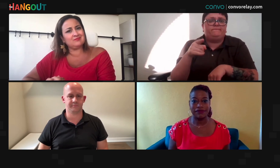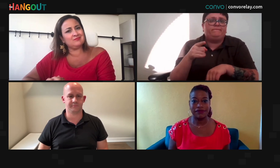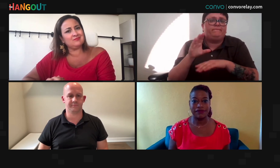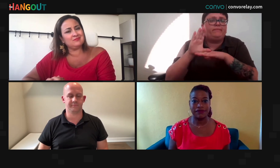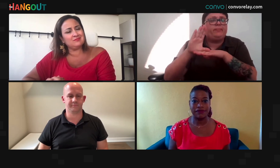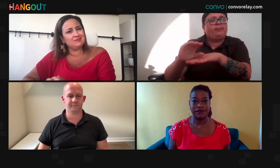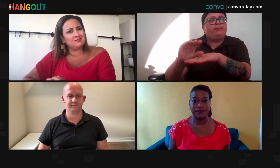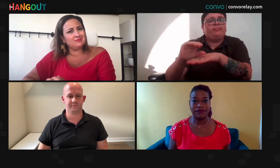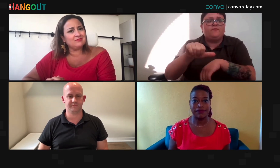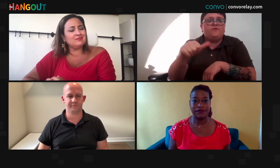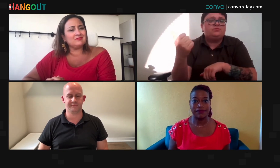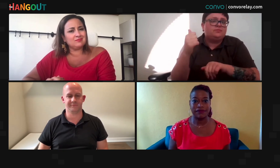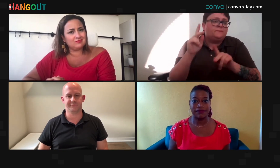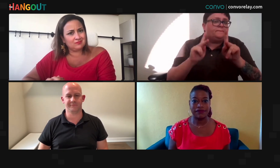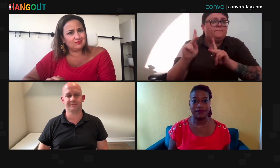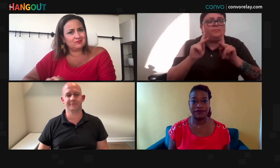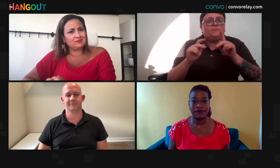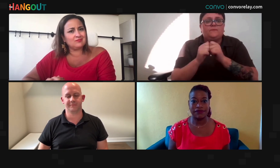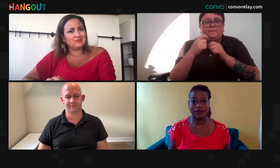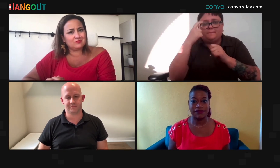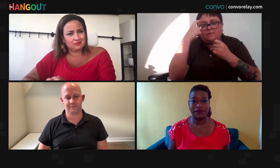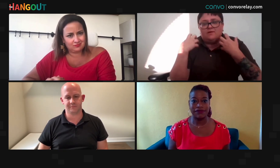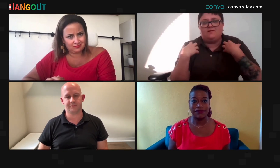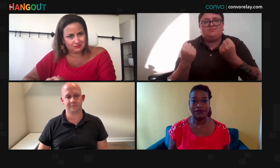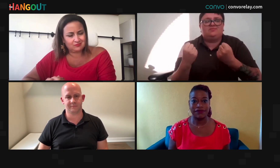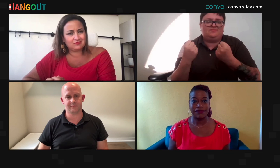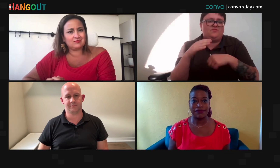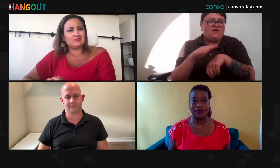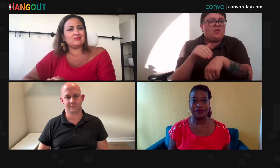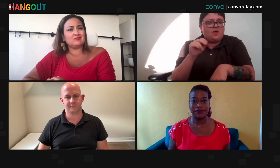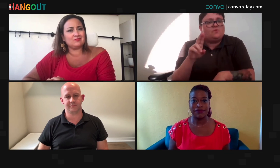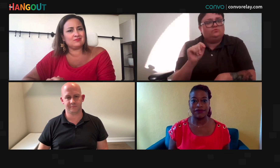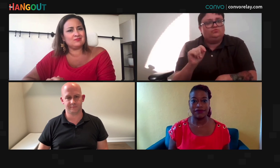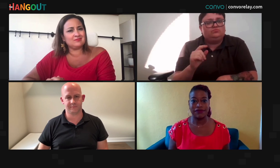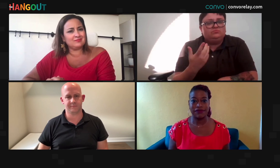Call things out. If you see someone that's